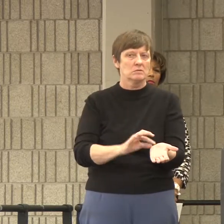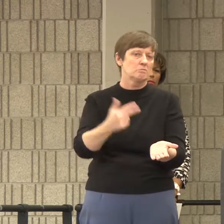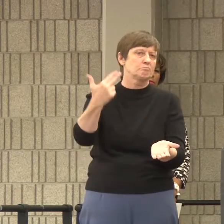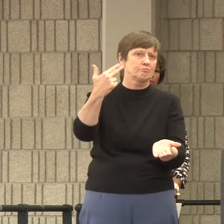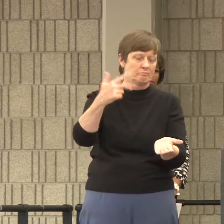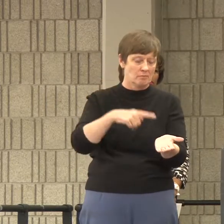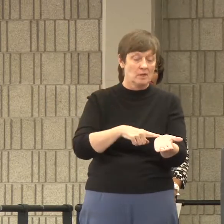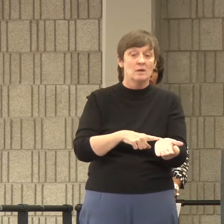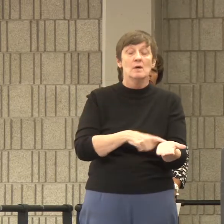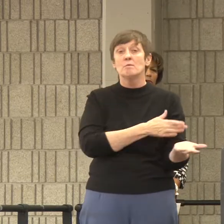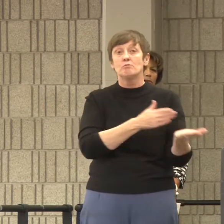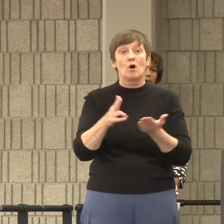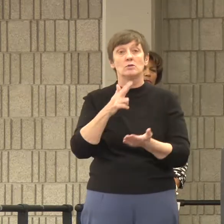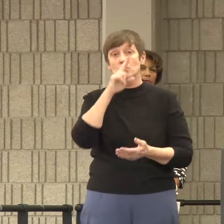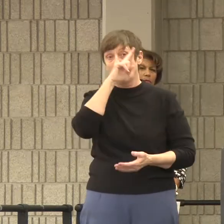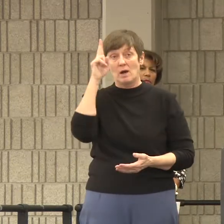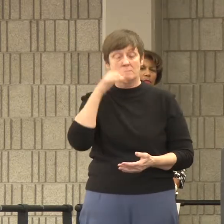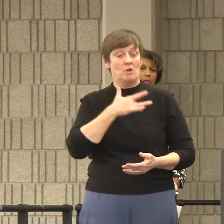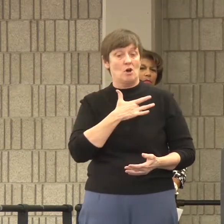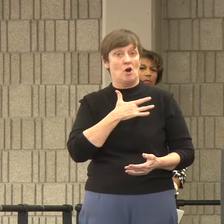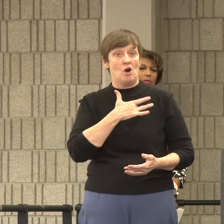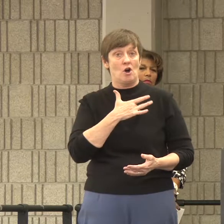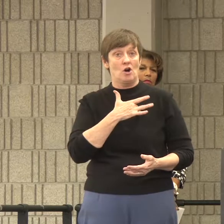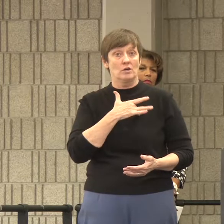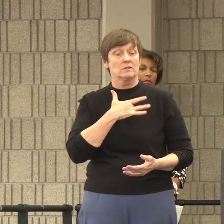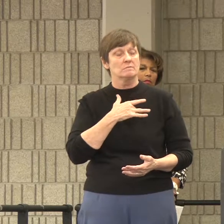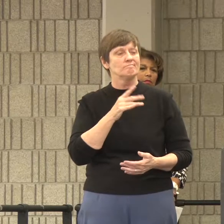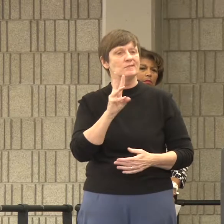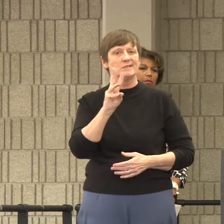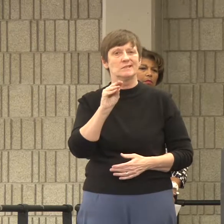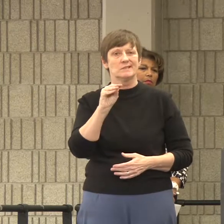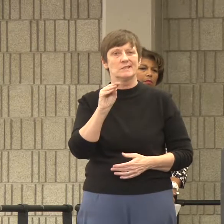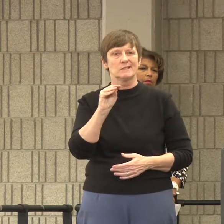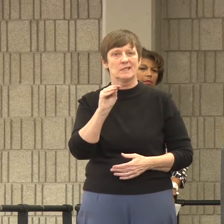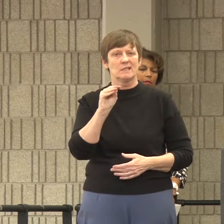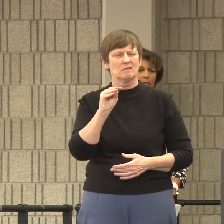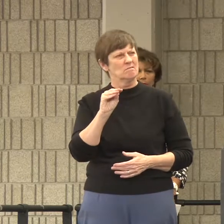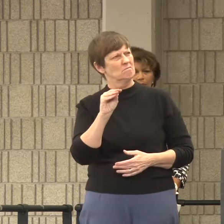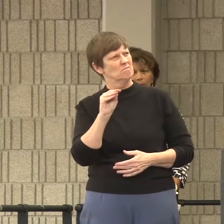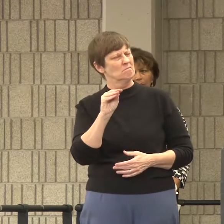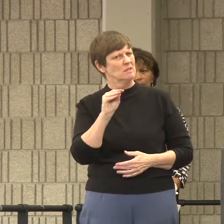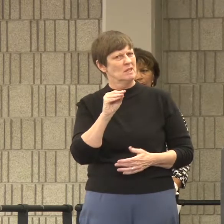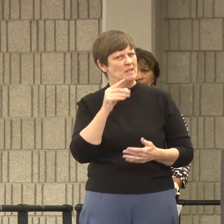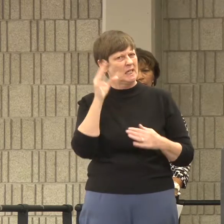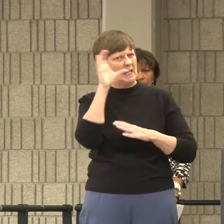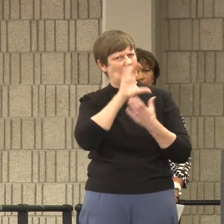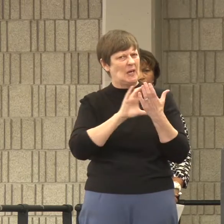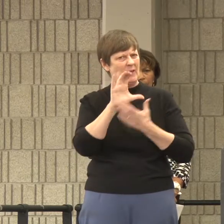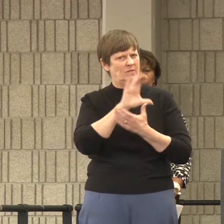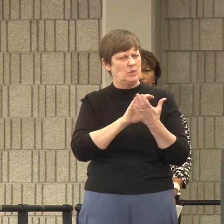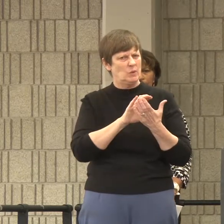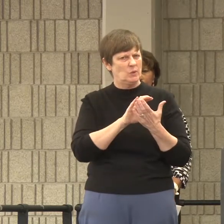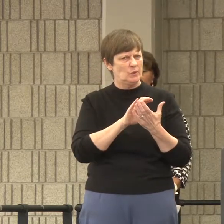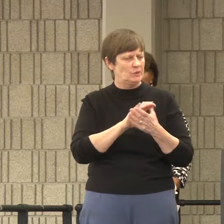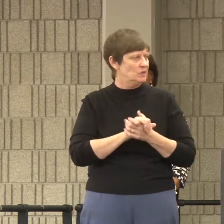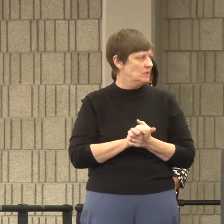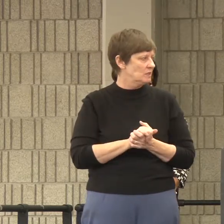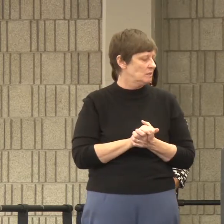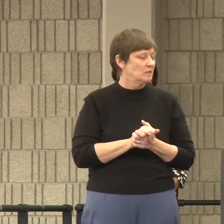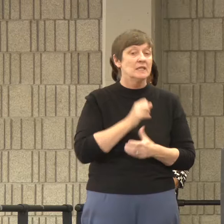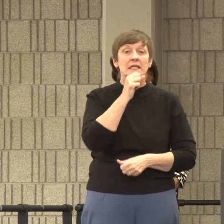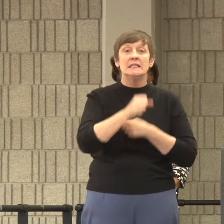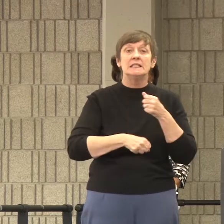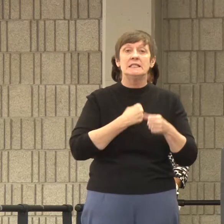the hospital where his heart was discovered to be that of a 60-year-old man. The staff seemed confused. The doctor went to sleep. years